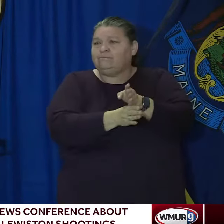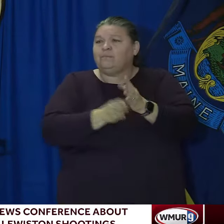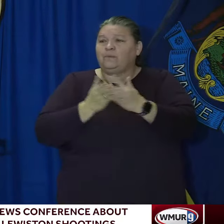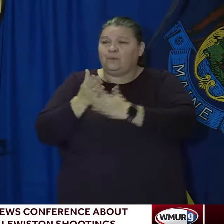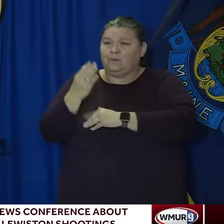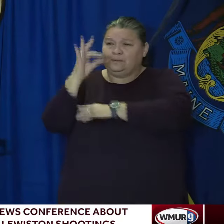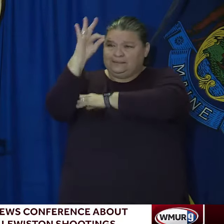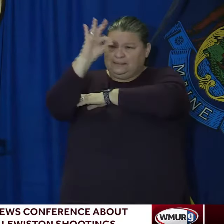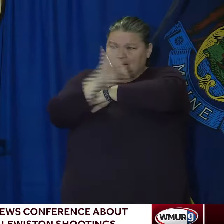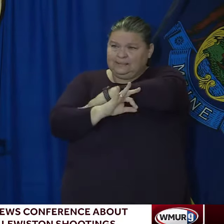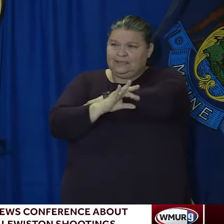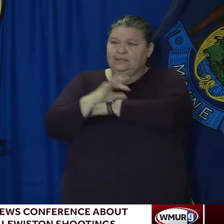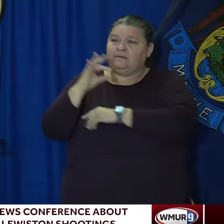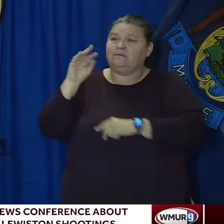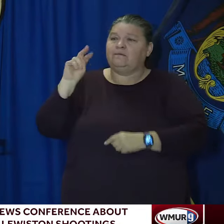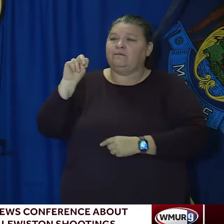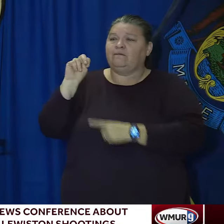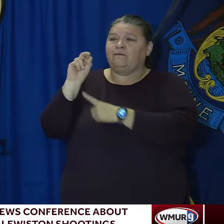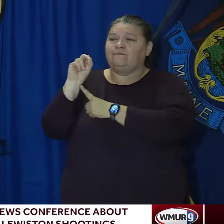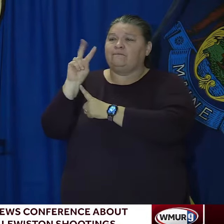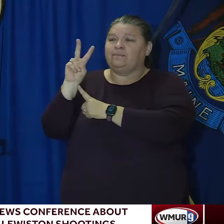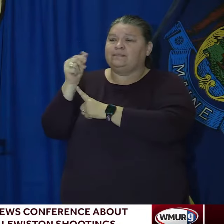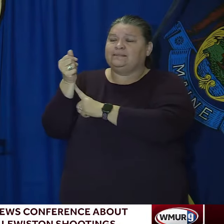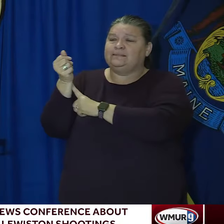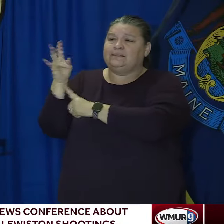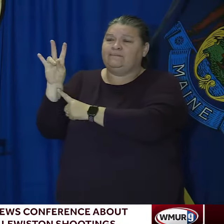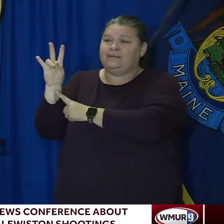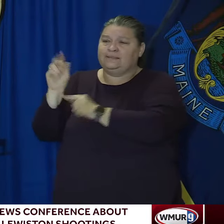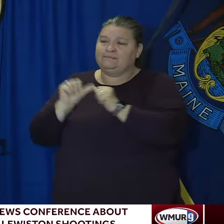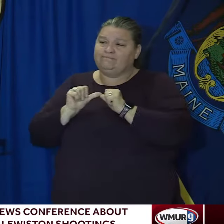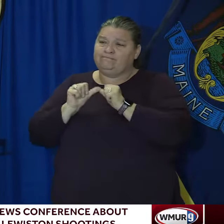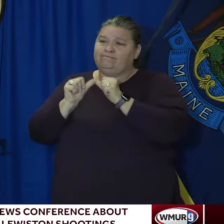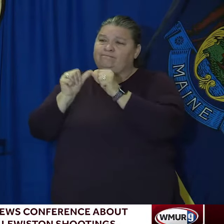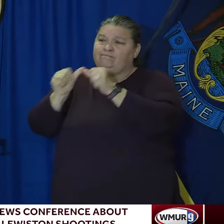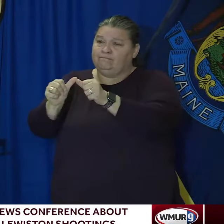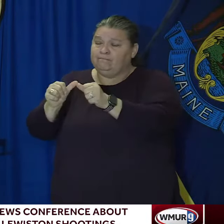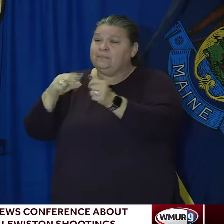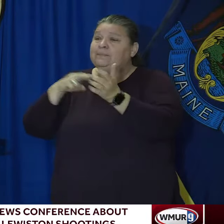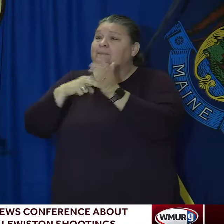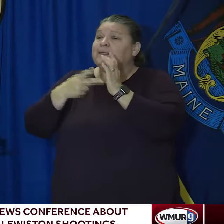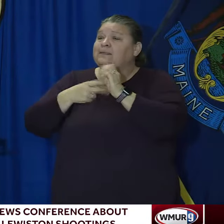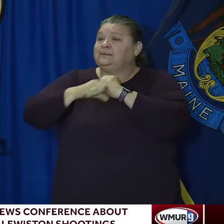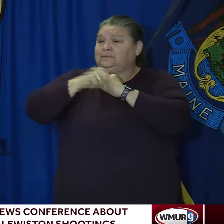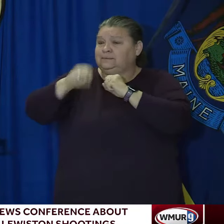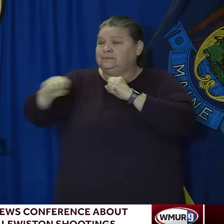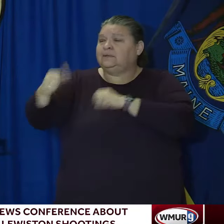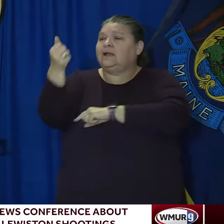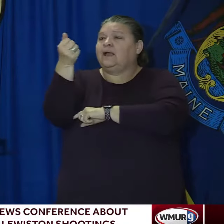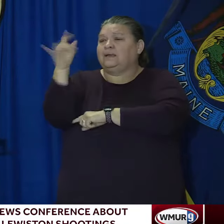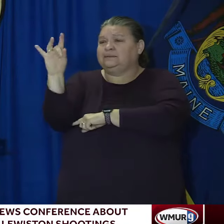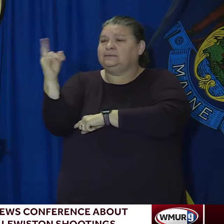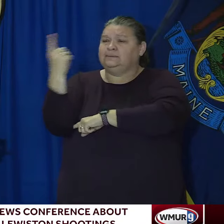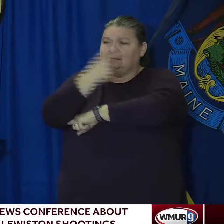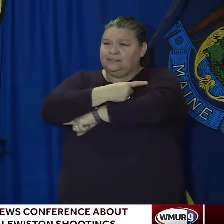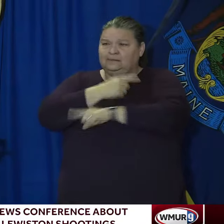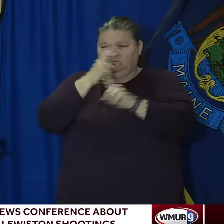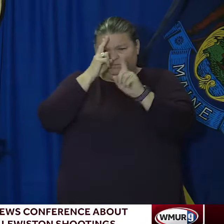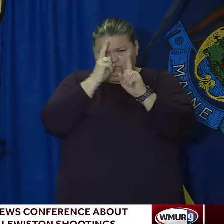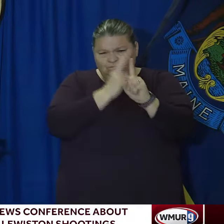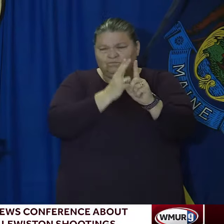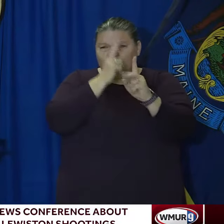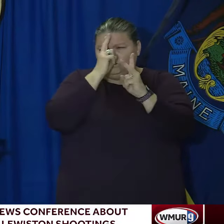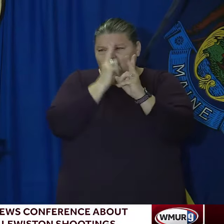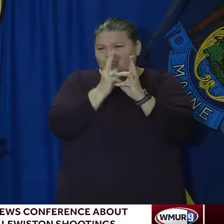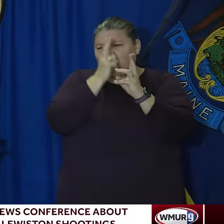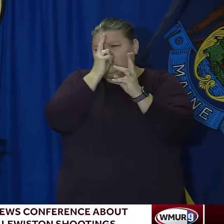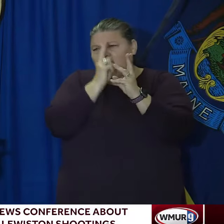17th. That's an additional 18 days to honor each person who was taken